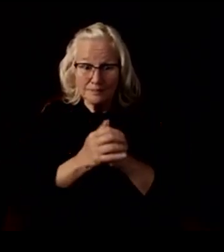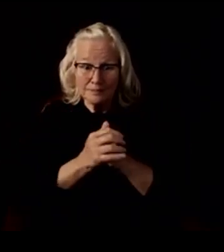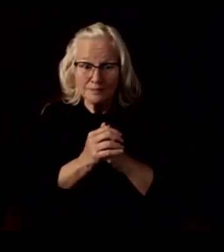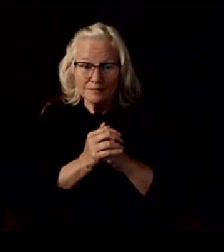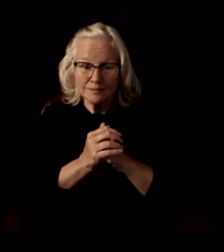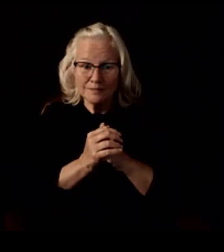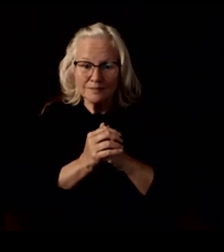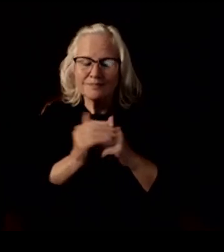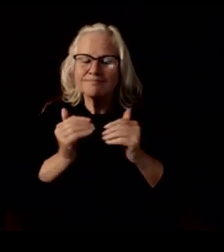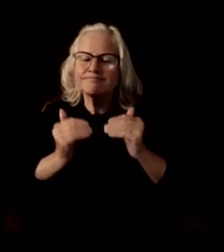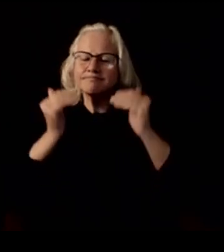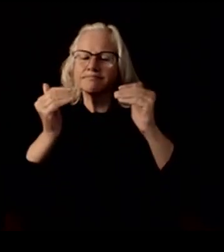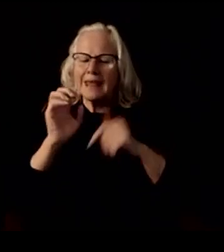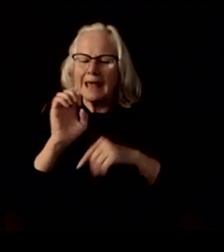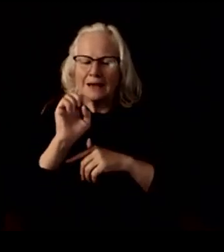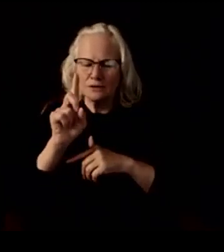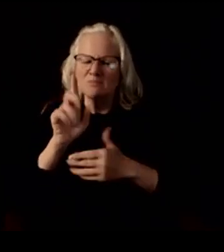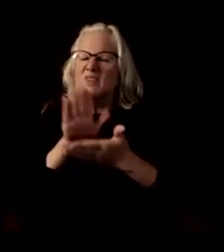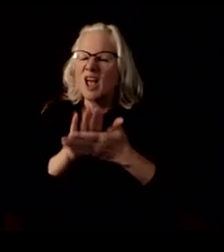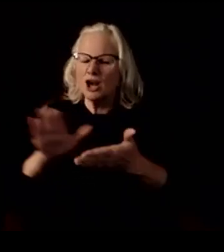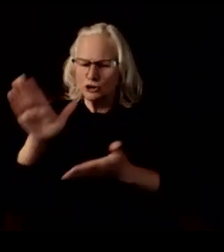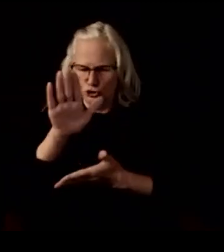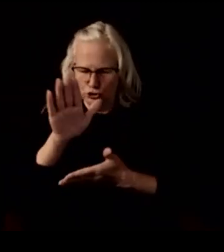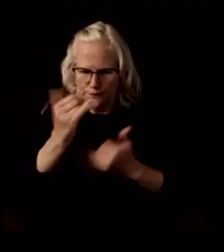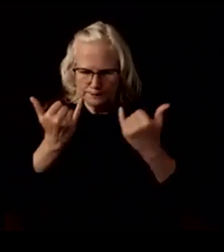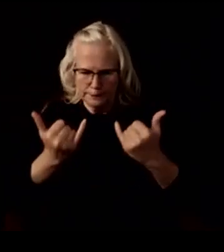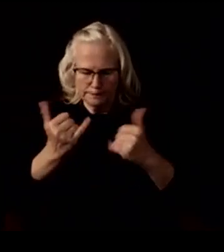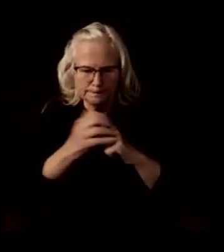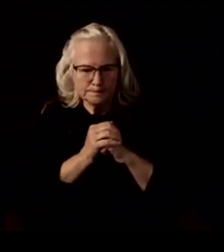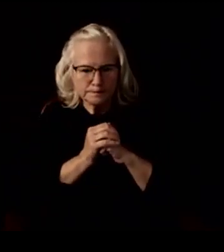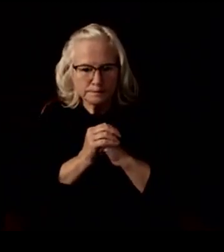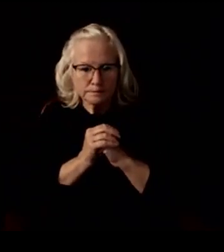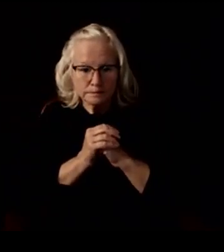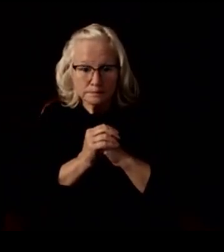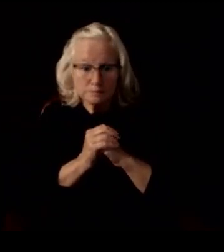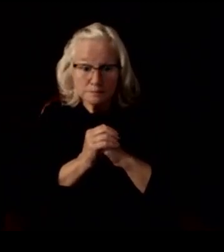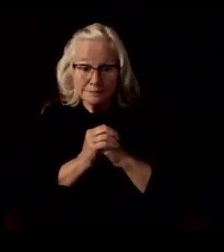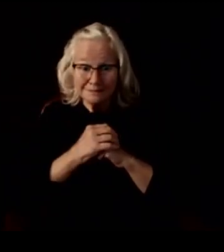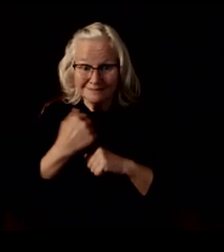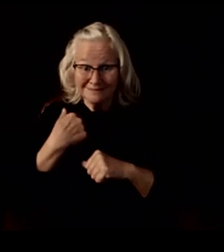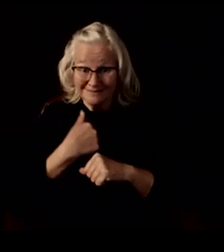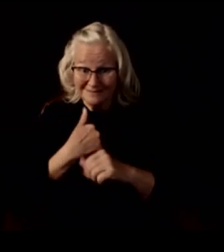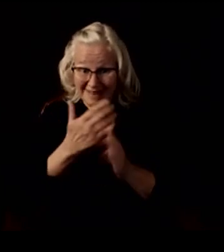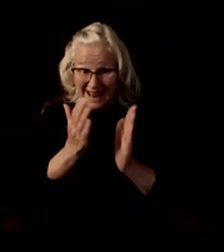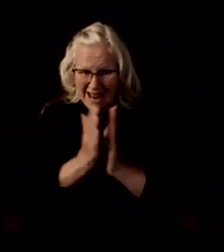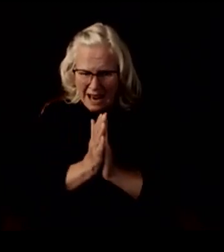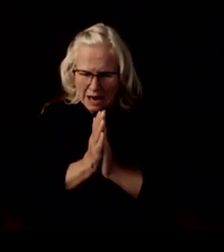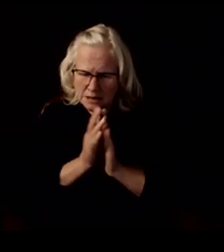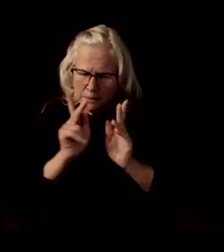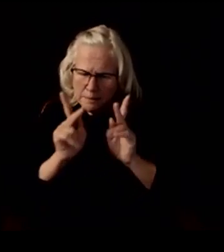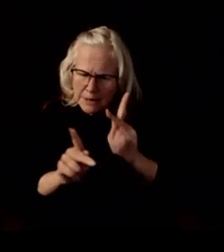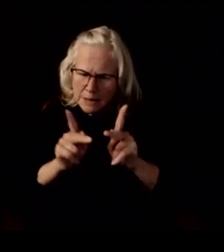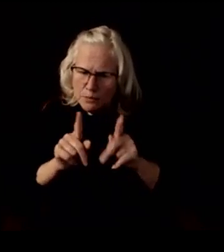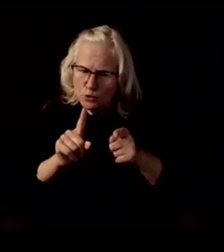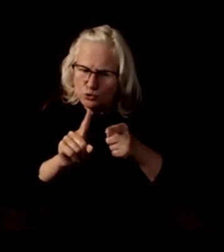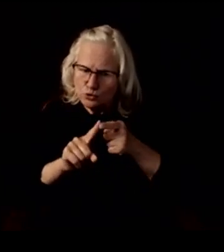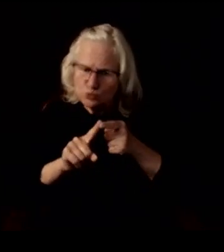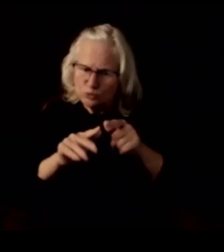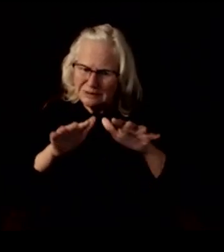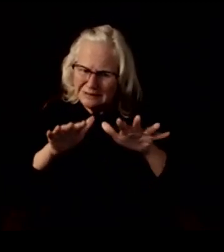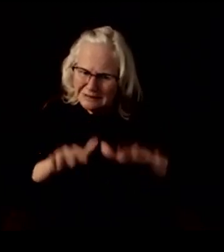preliminary data that shows how important our lay low before your go message continues to be. Preliminary case data